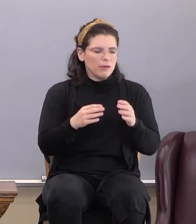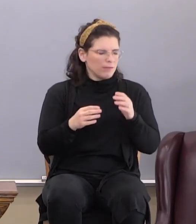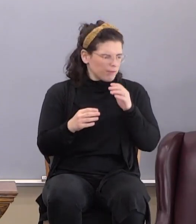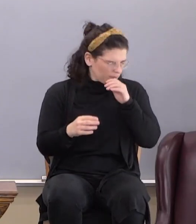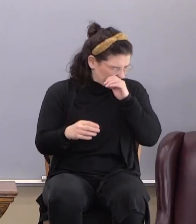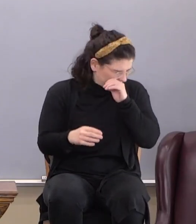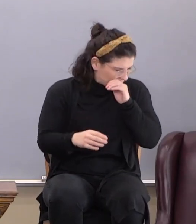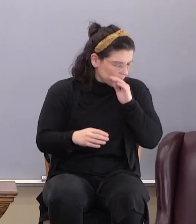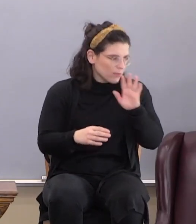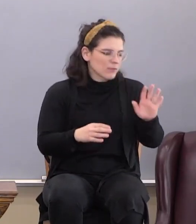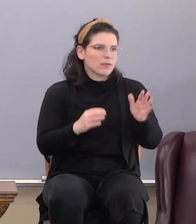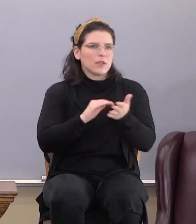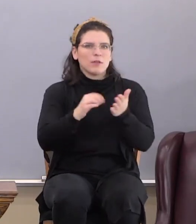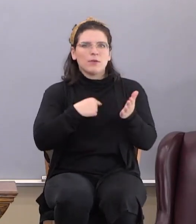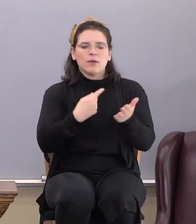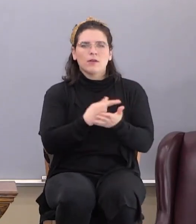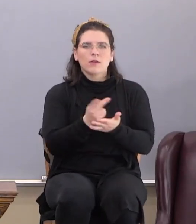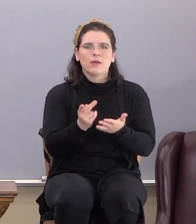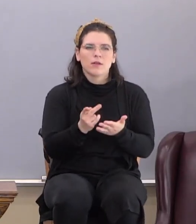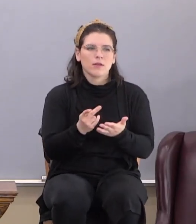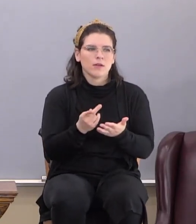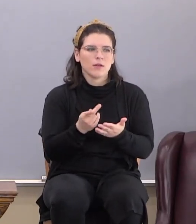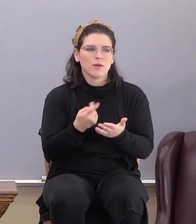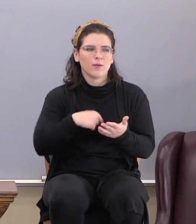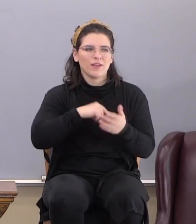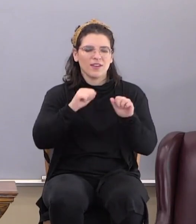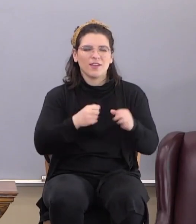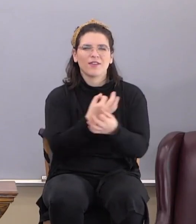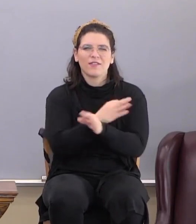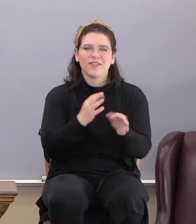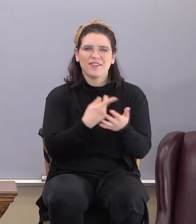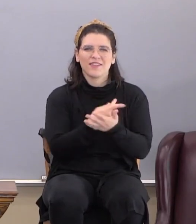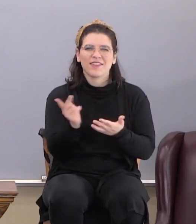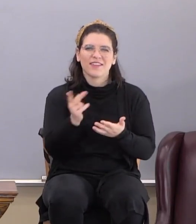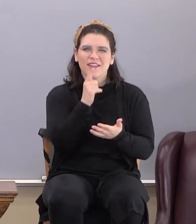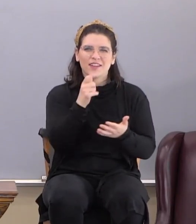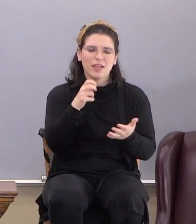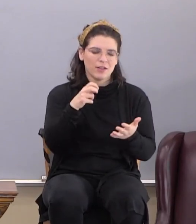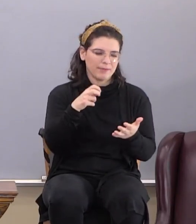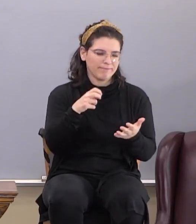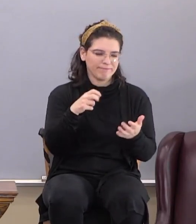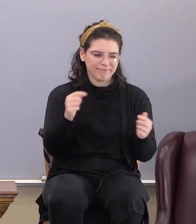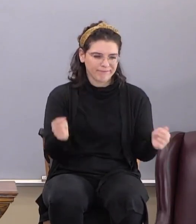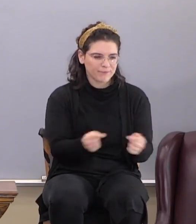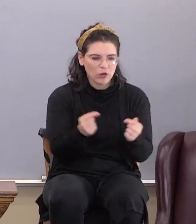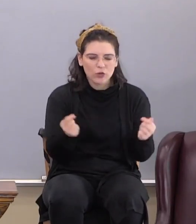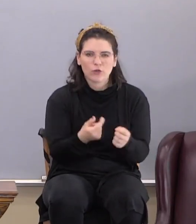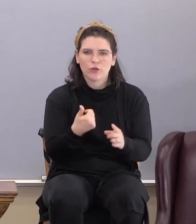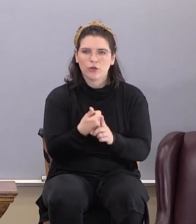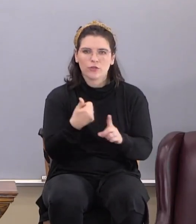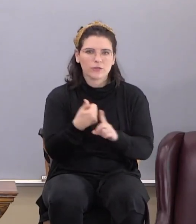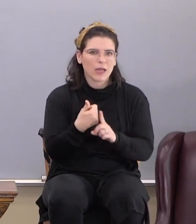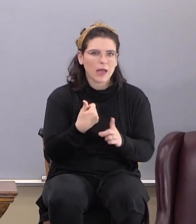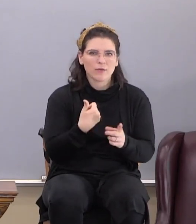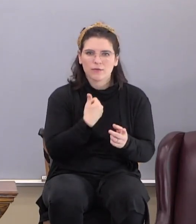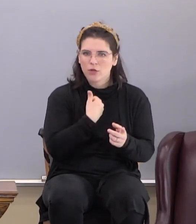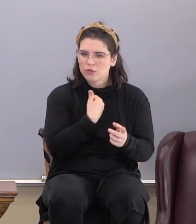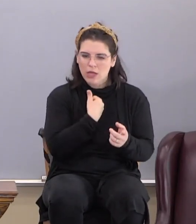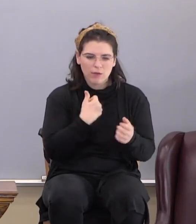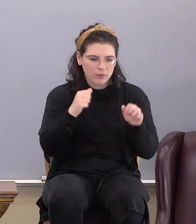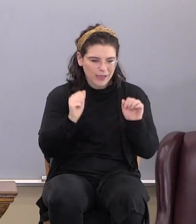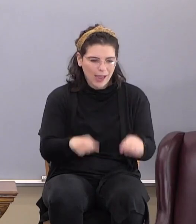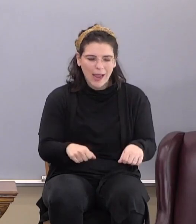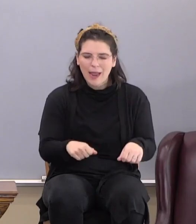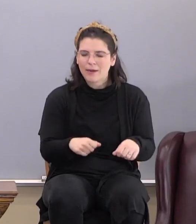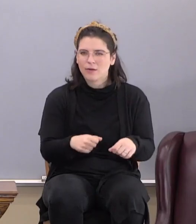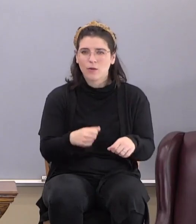fall down and bruise our knees. We're free to fall down in the mud because I'm still loved and adored and valued and esteemed